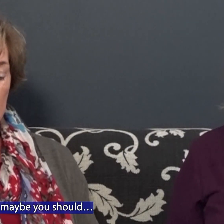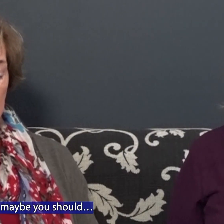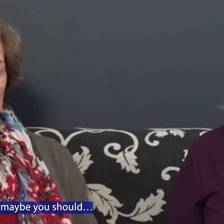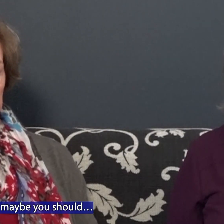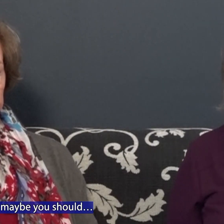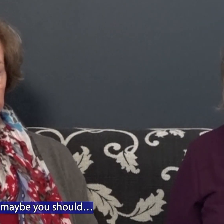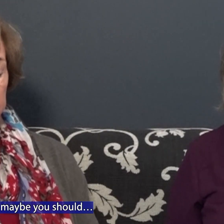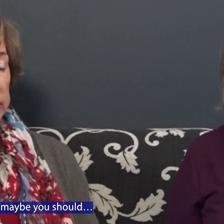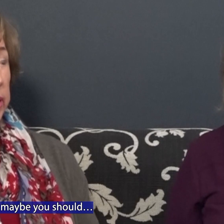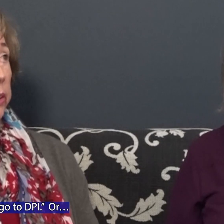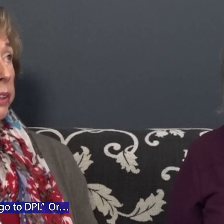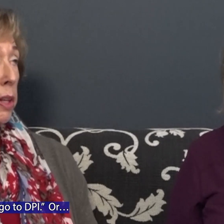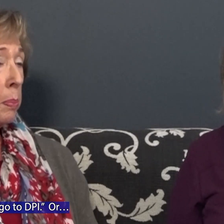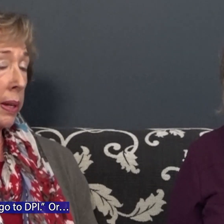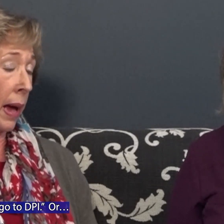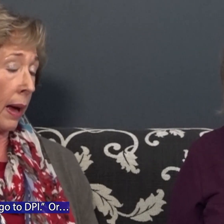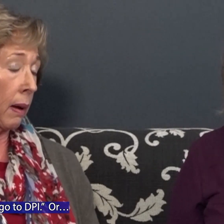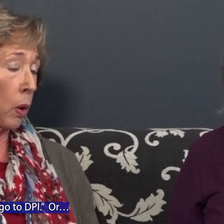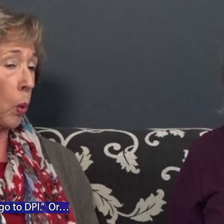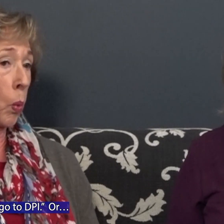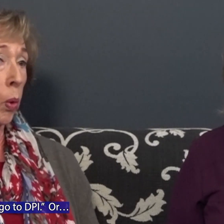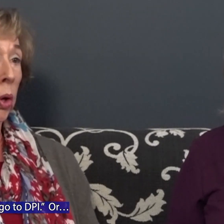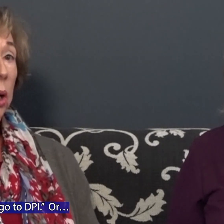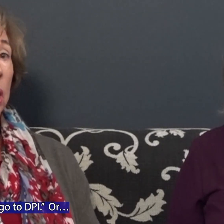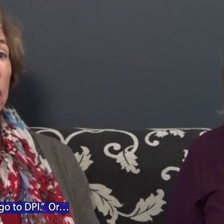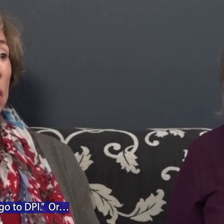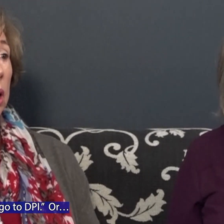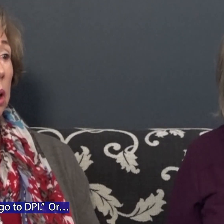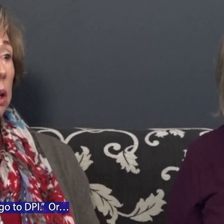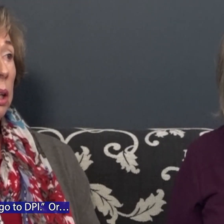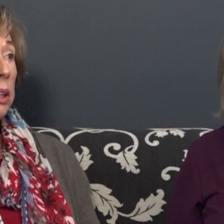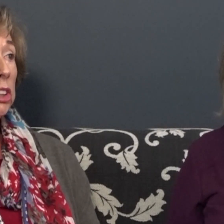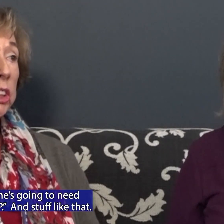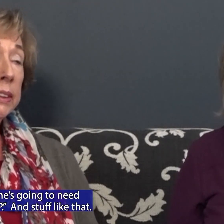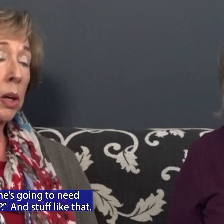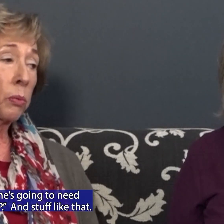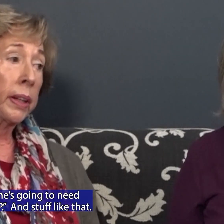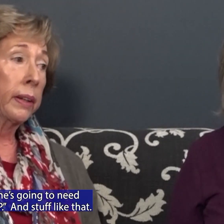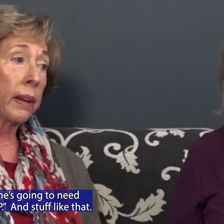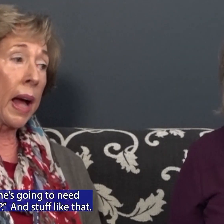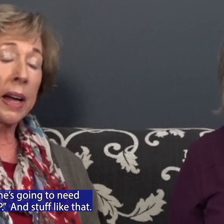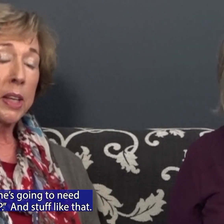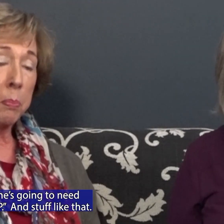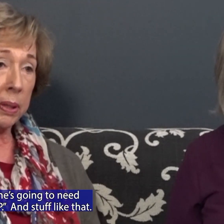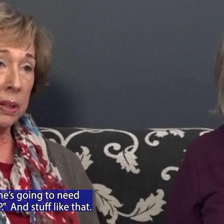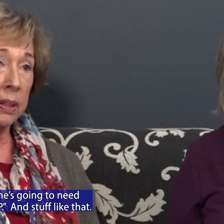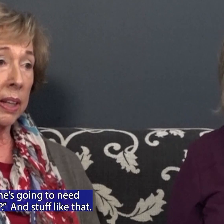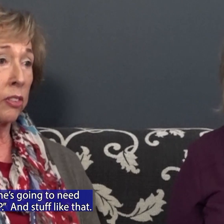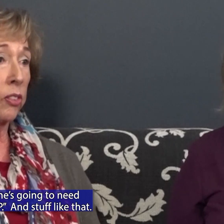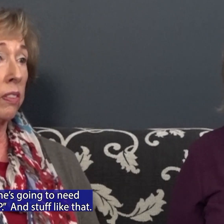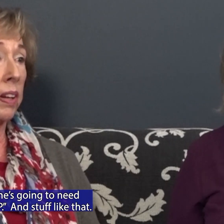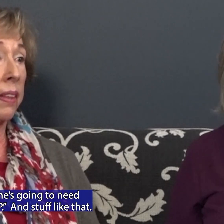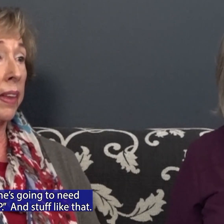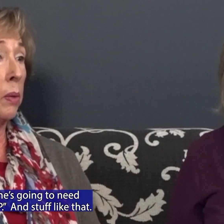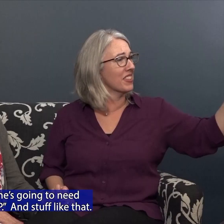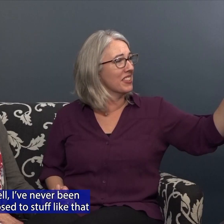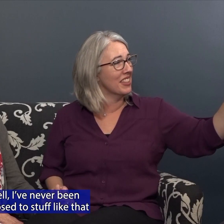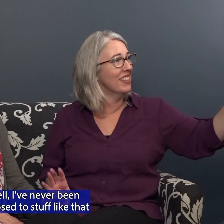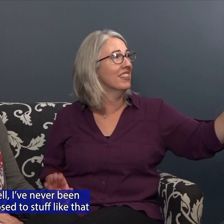go to DPI, or she's gonna need an IEP and stuff like that. Well, I had never